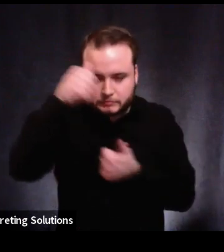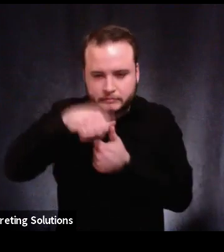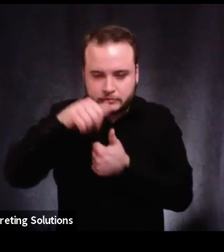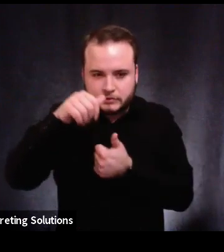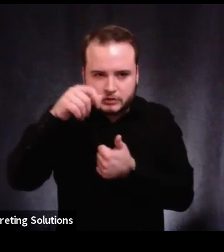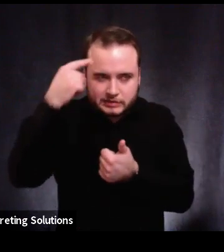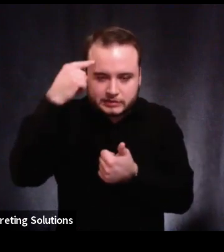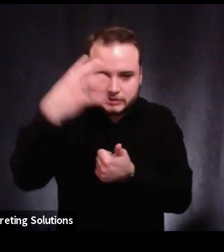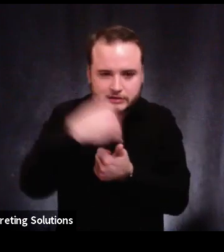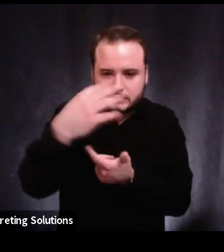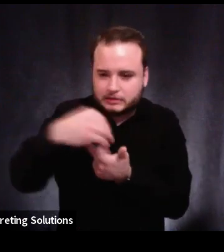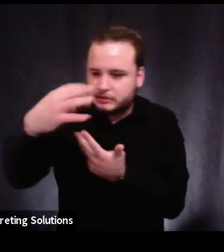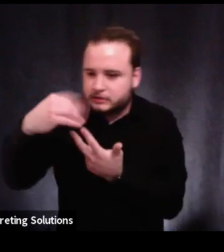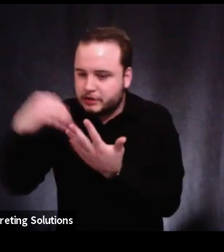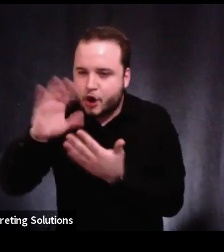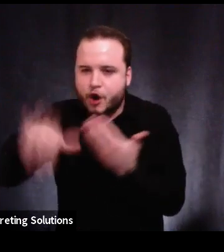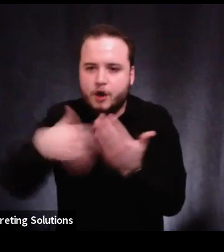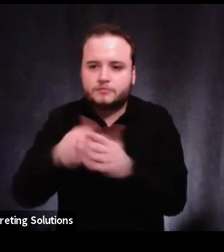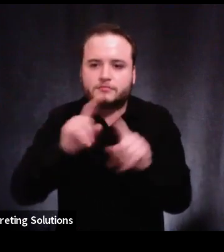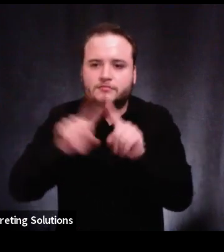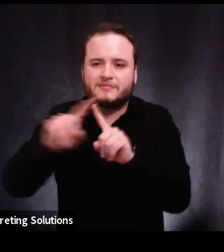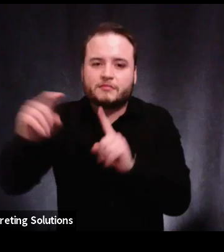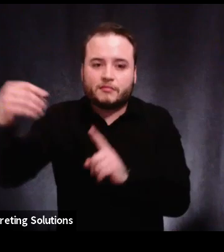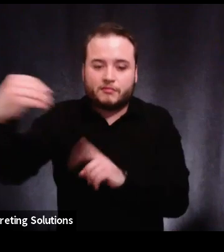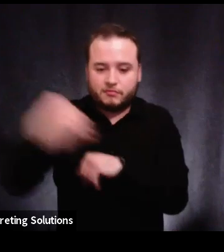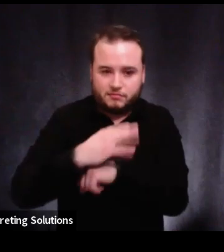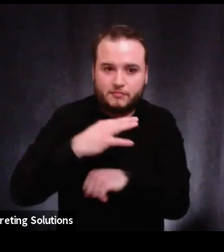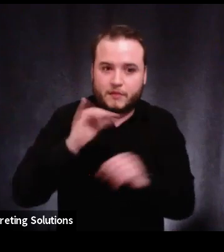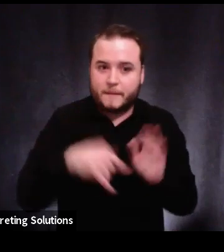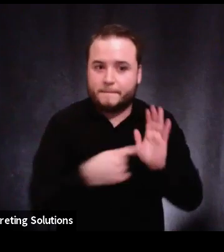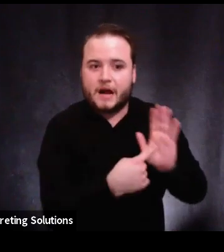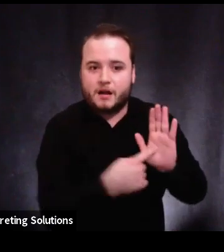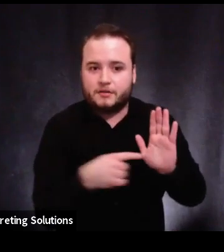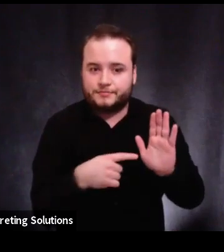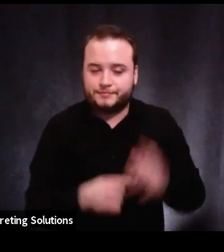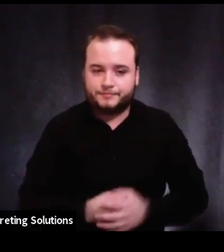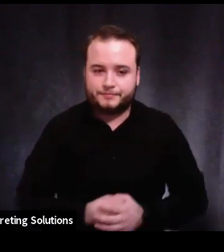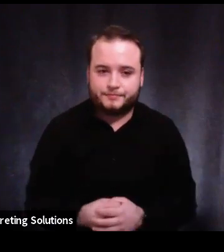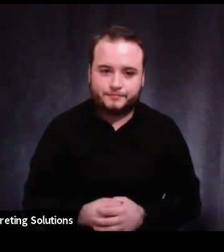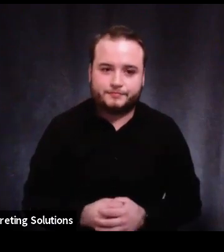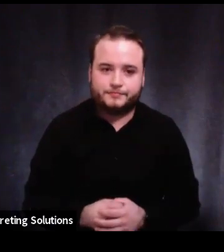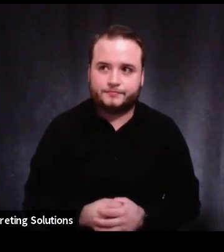impacts as we look further down the road.